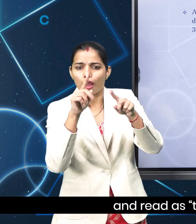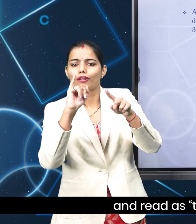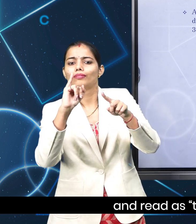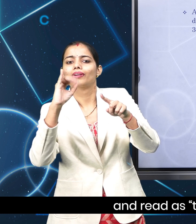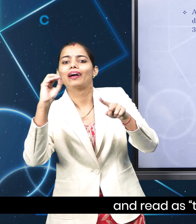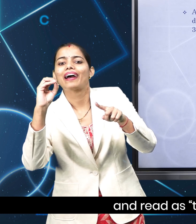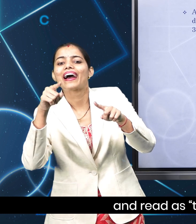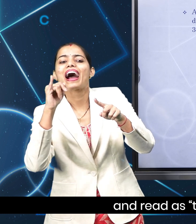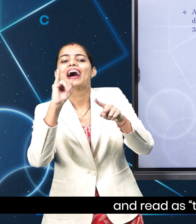360 degrees.